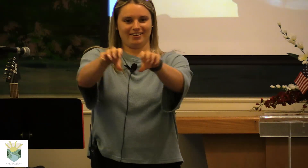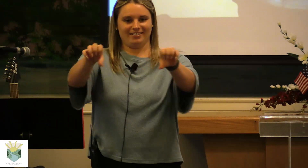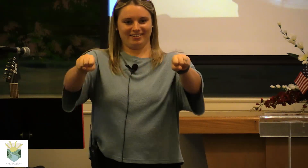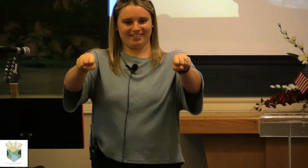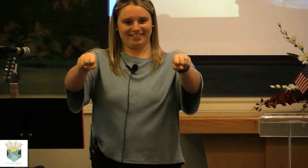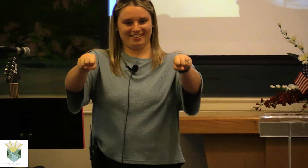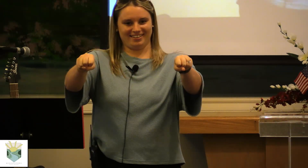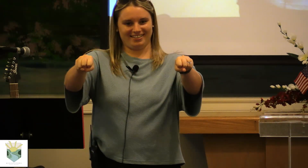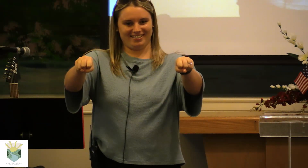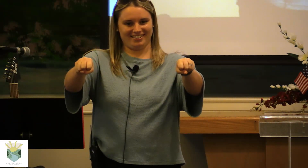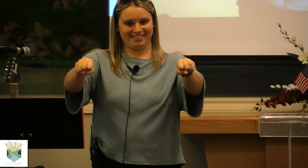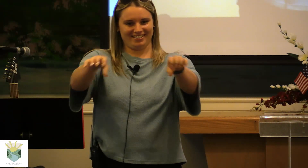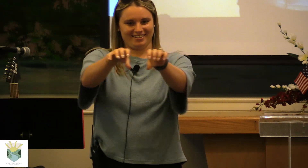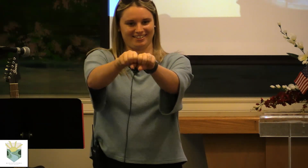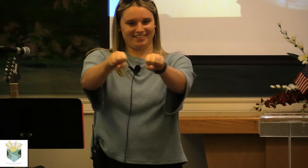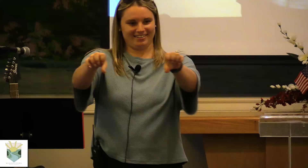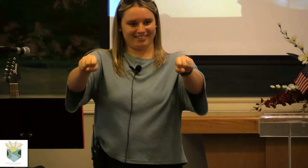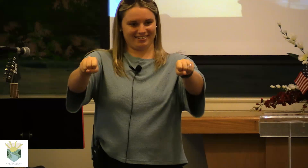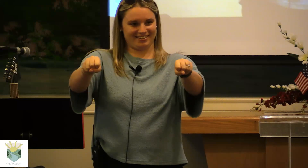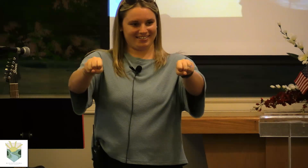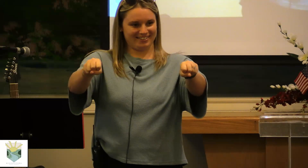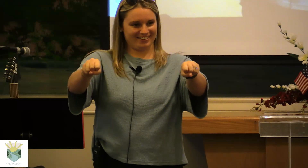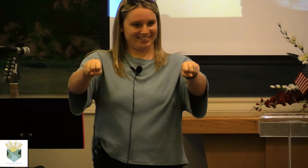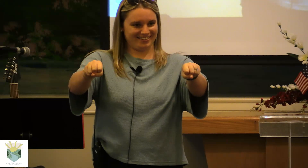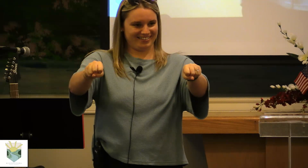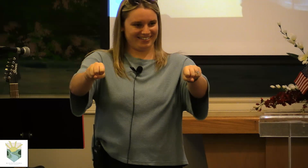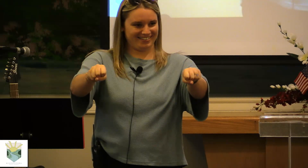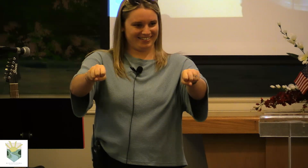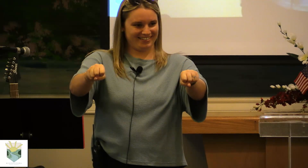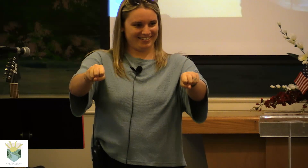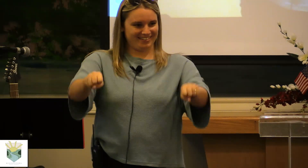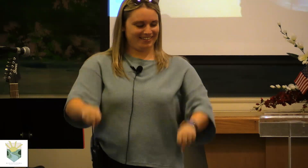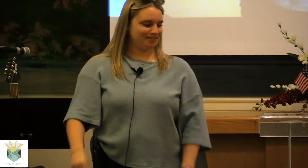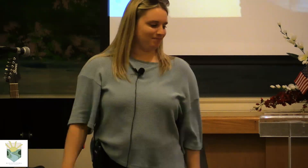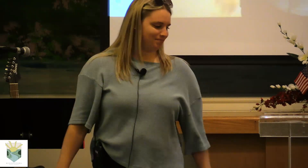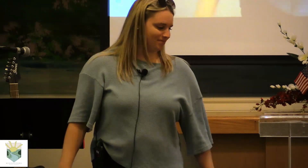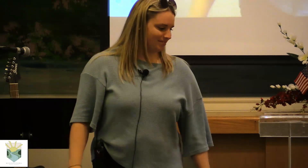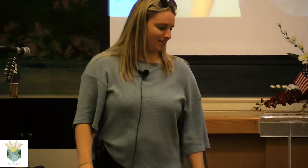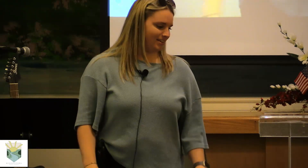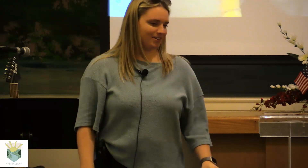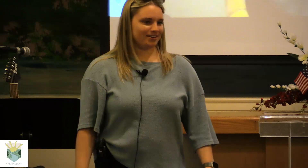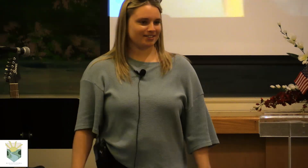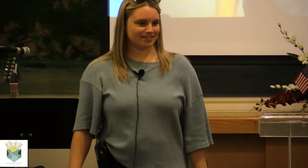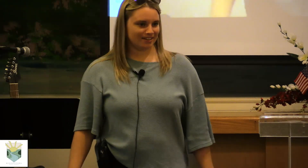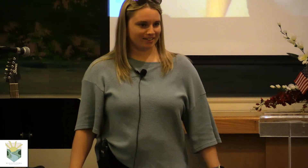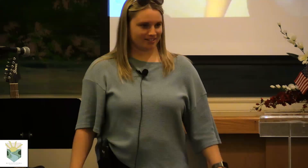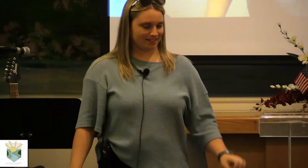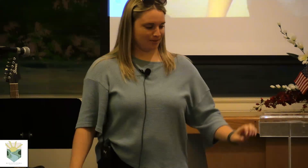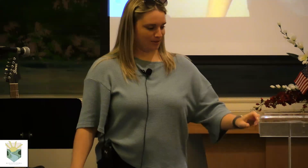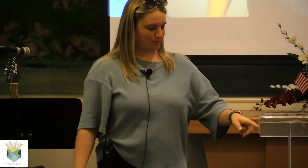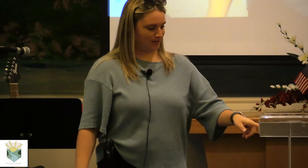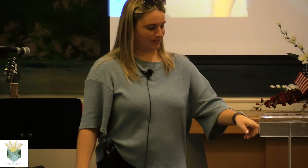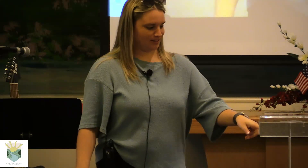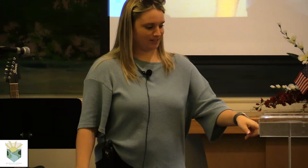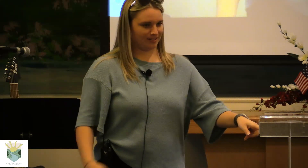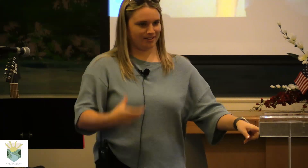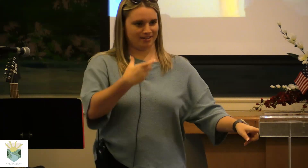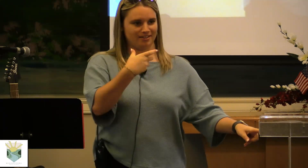dog. Hot dog. You want to eat your pizza? And Grayson's telling us that he wants pizza, and